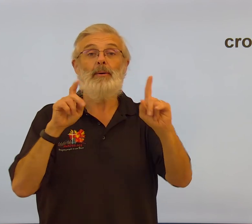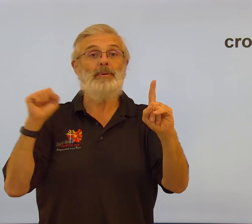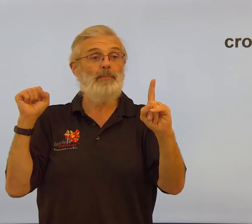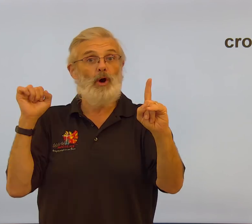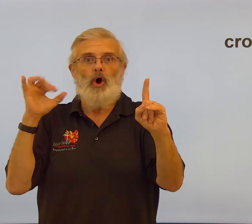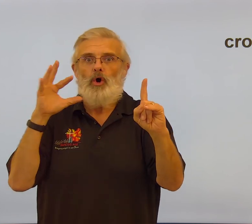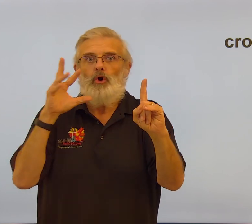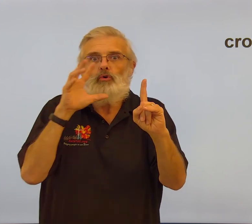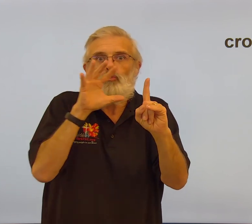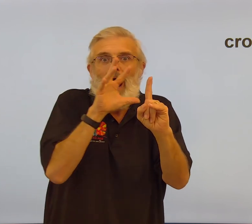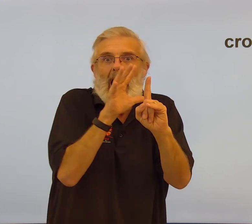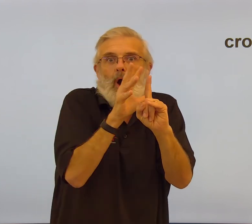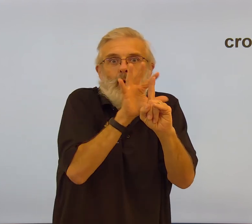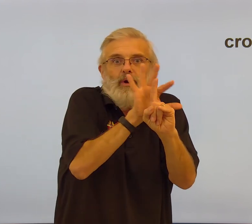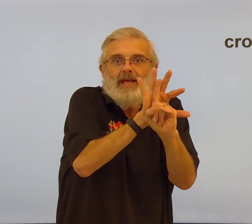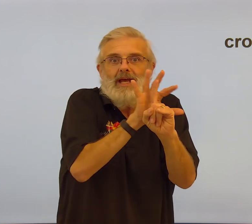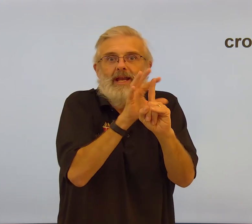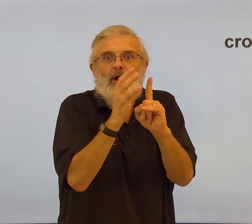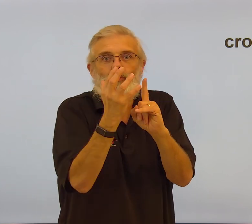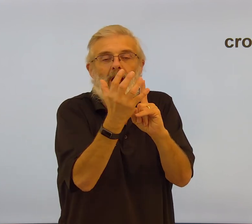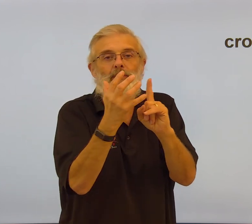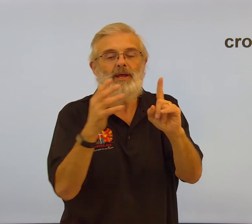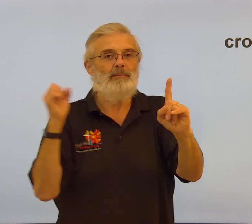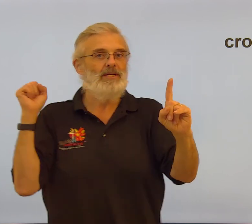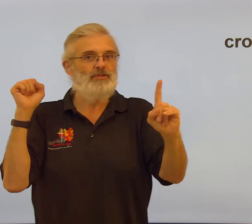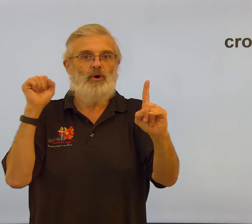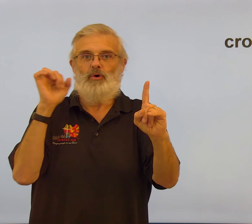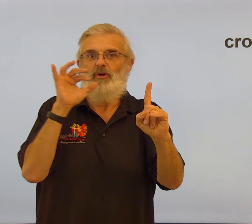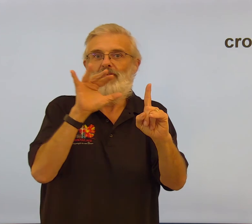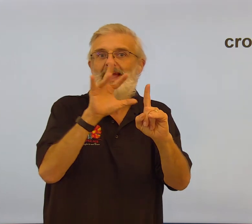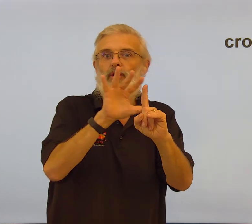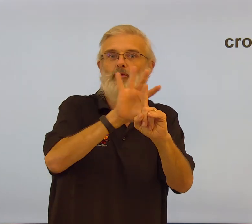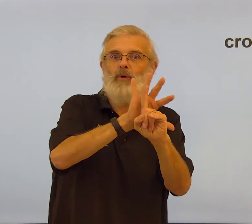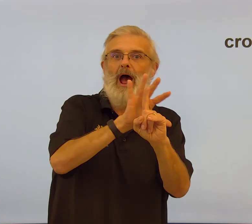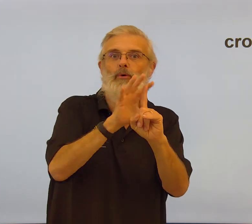people crowded around him. So they crowded.